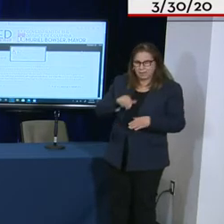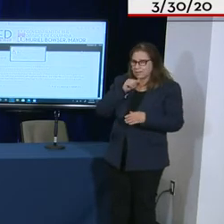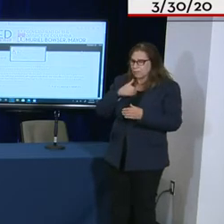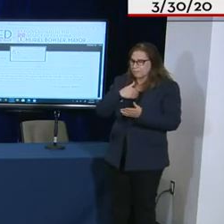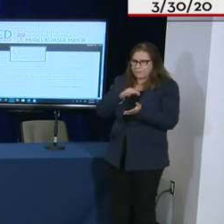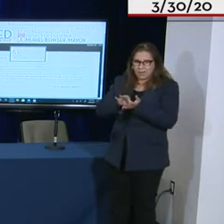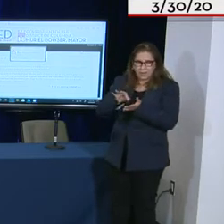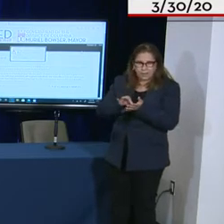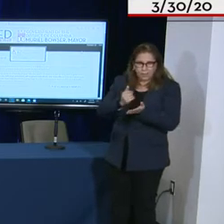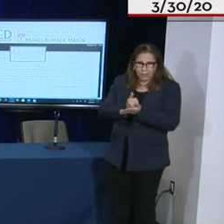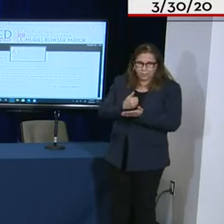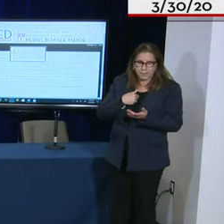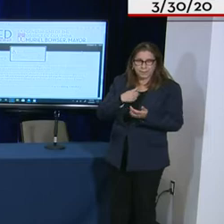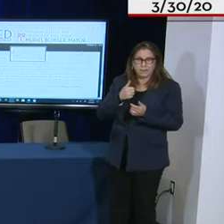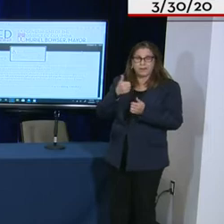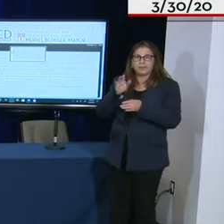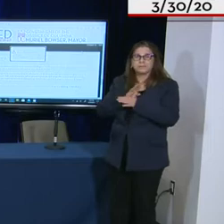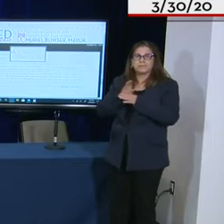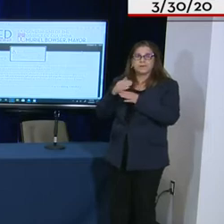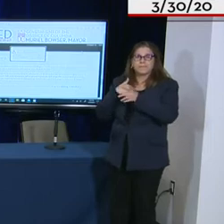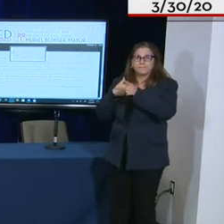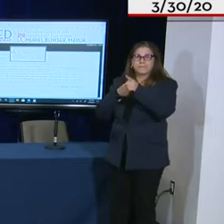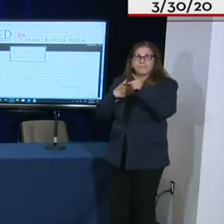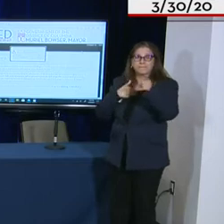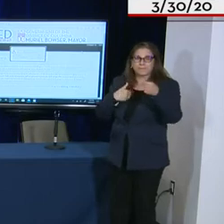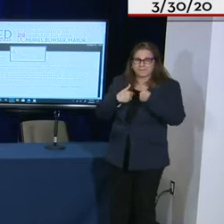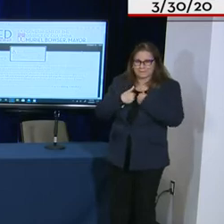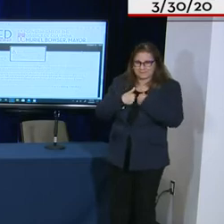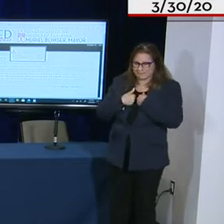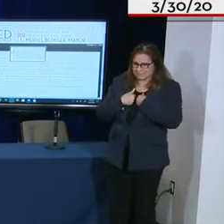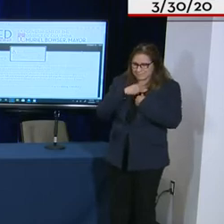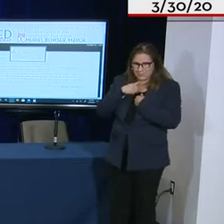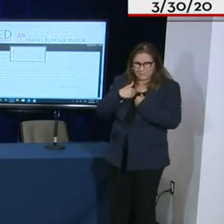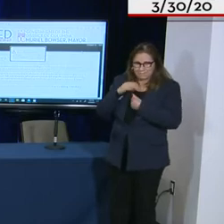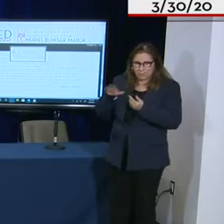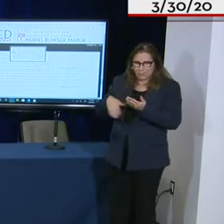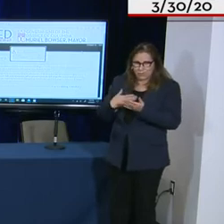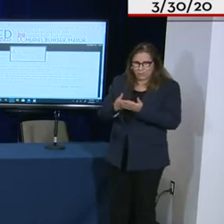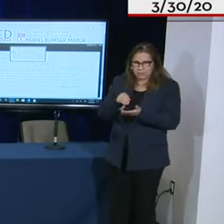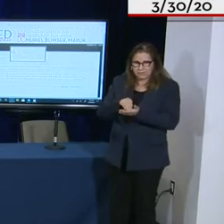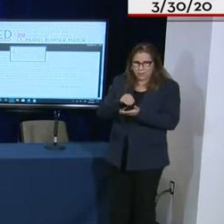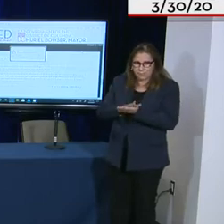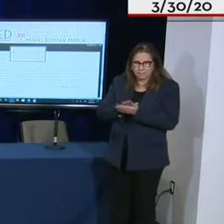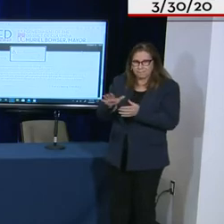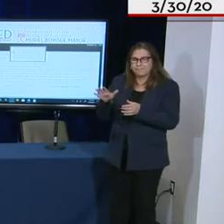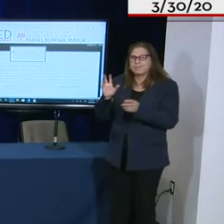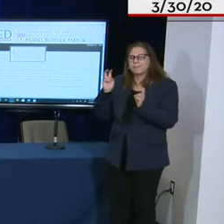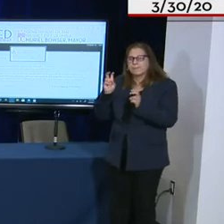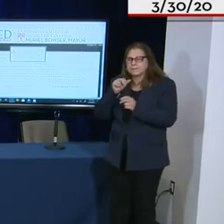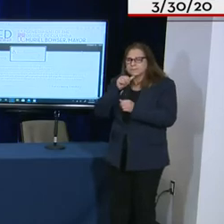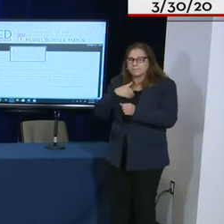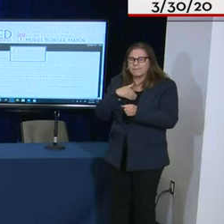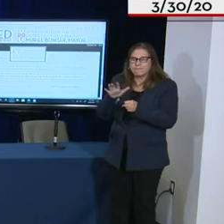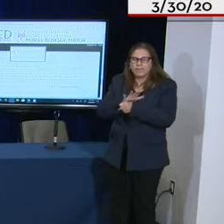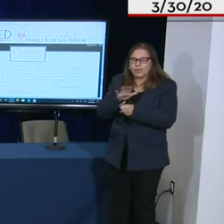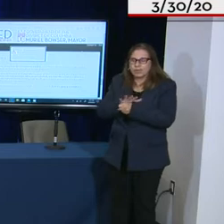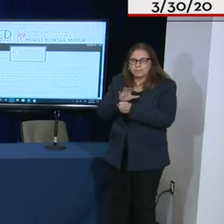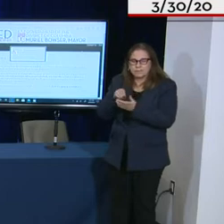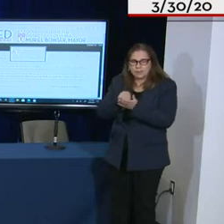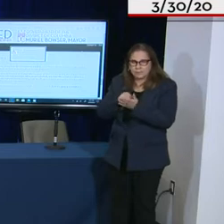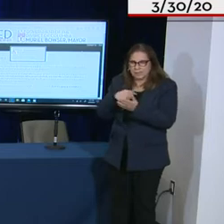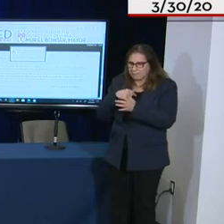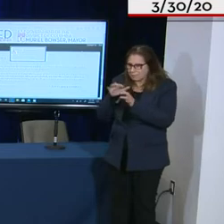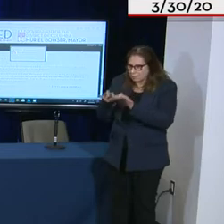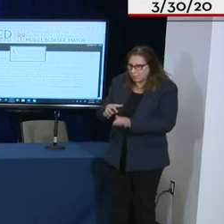businesses have, but yet they do have their documents, but they're not all fully complete? I don't know if that makes sense. So,